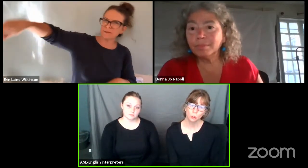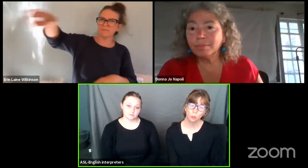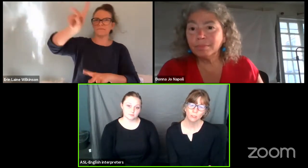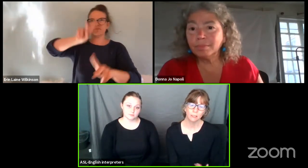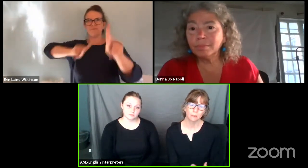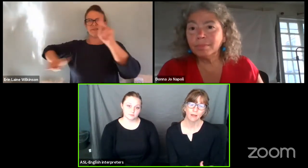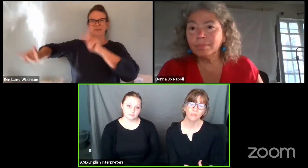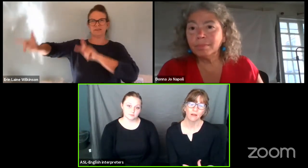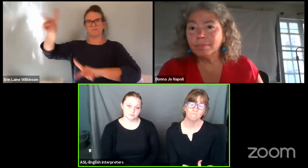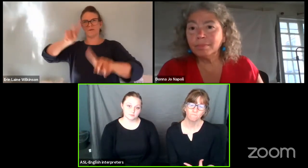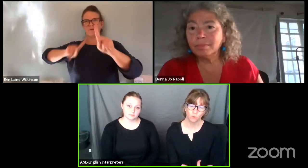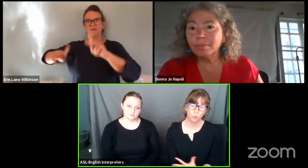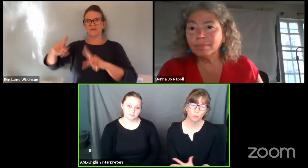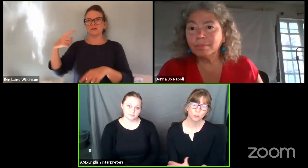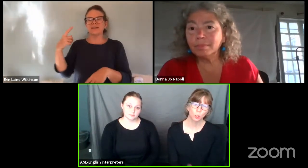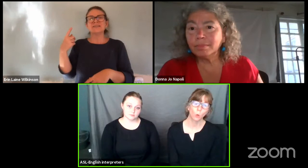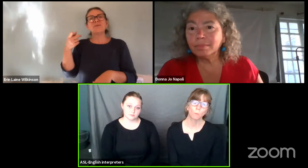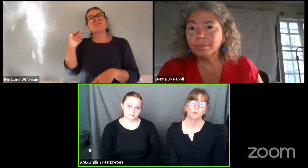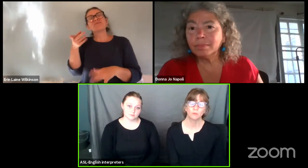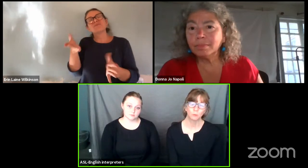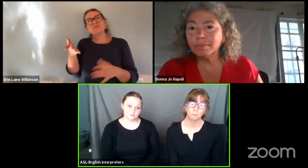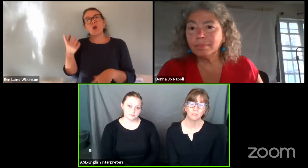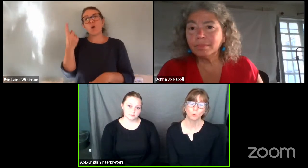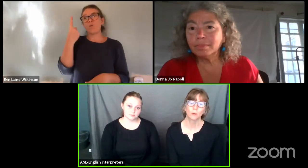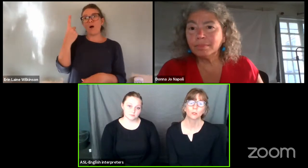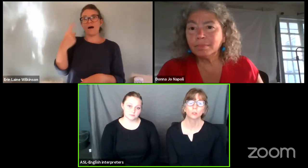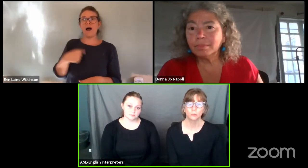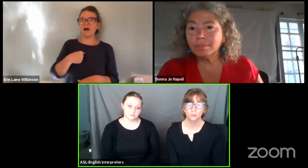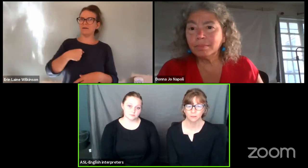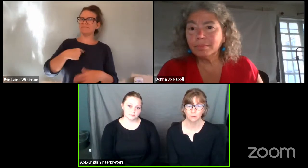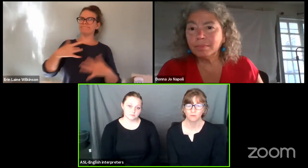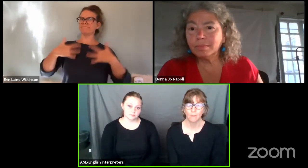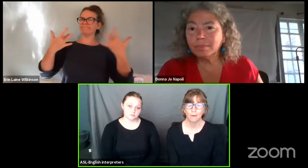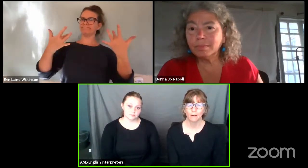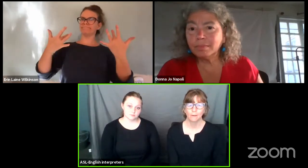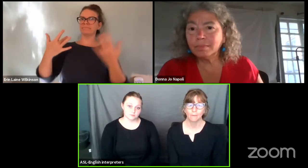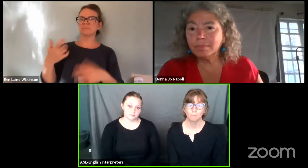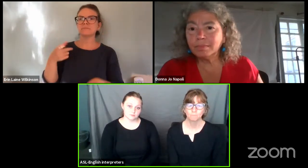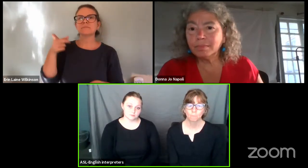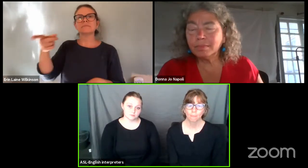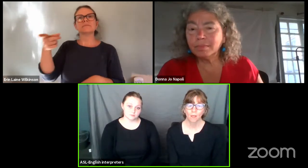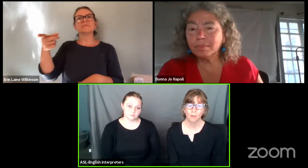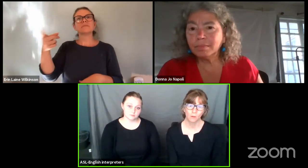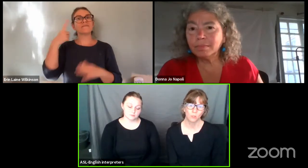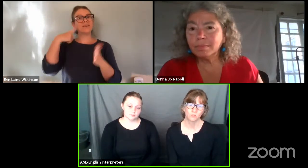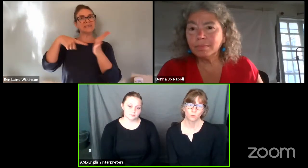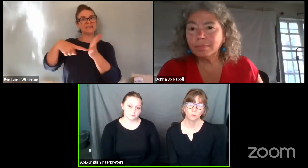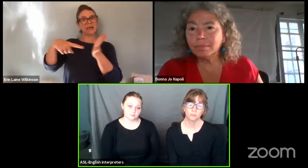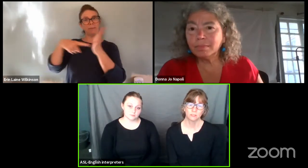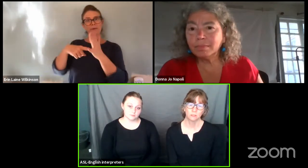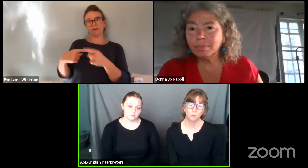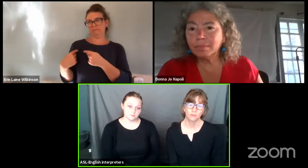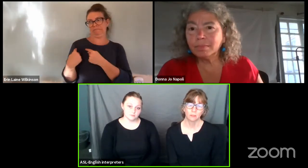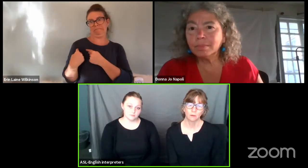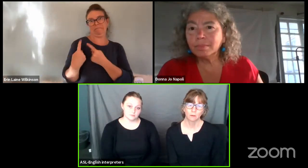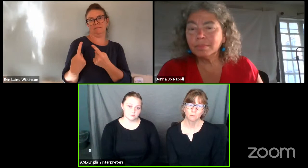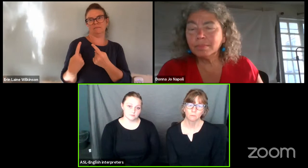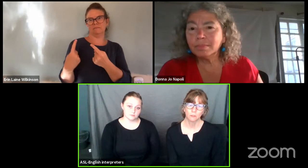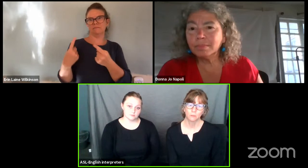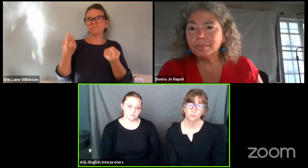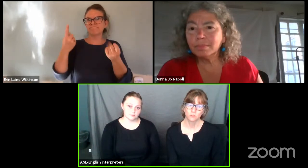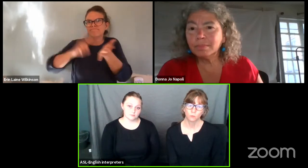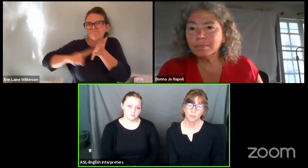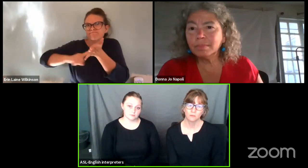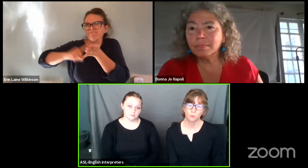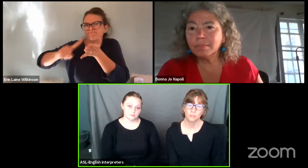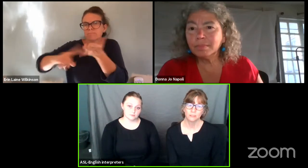truly looking at that full scope of people and being more inclusive? I was thrilled to see one thing.